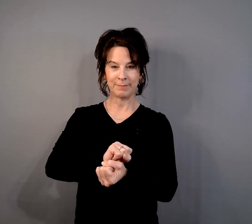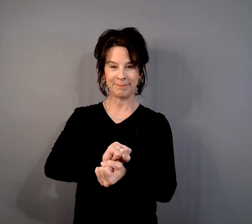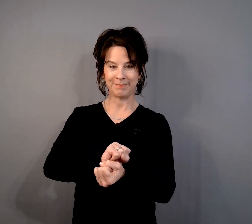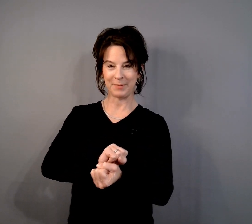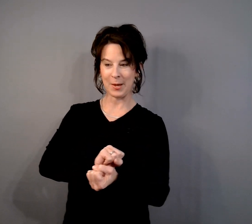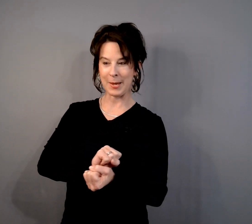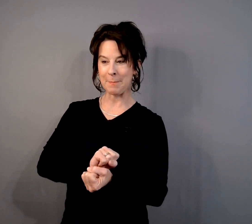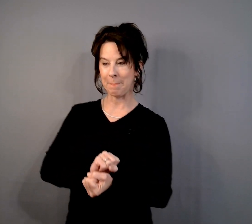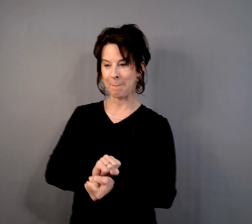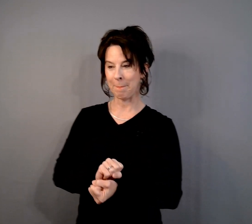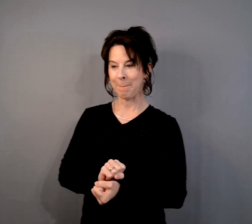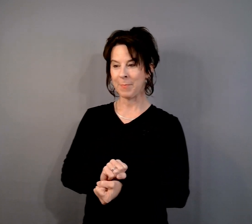Okay?